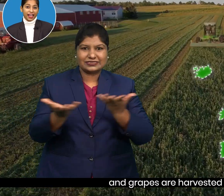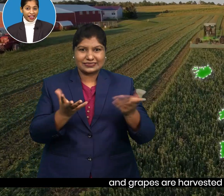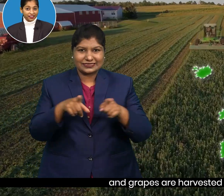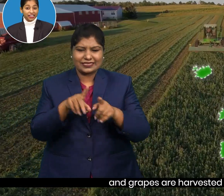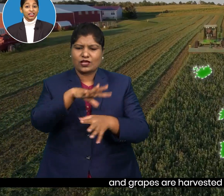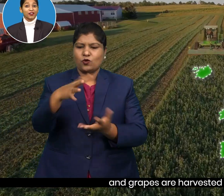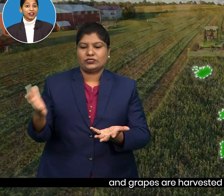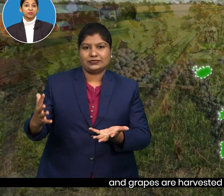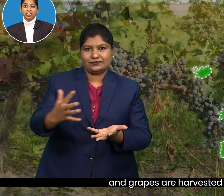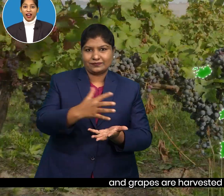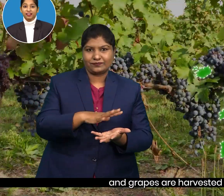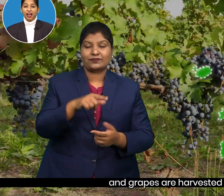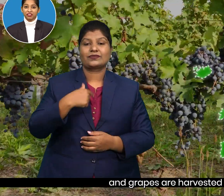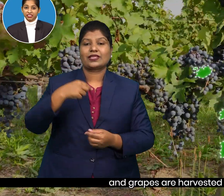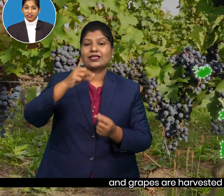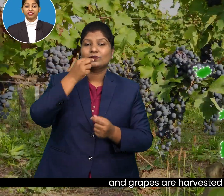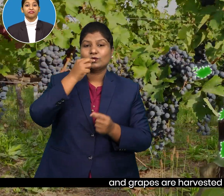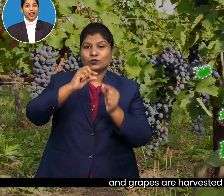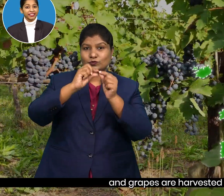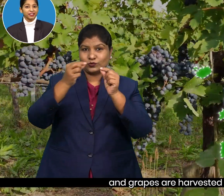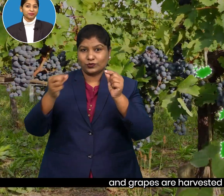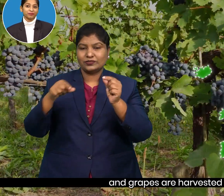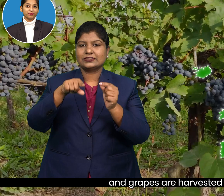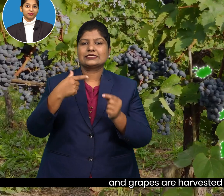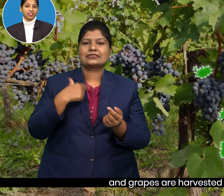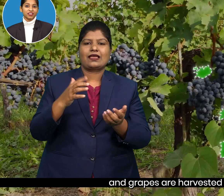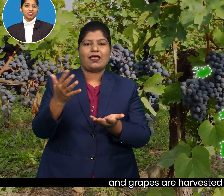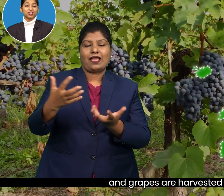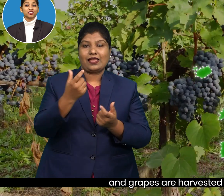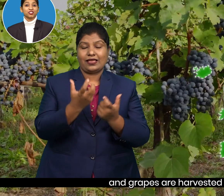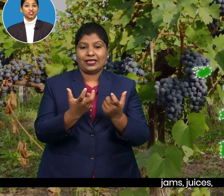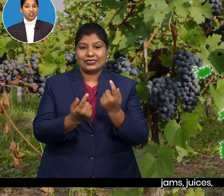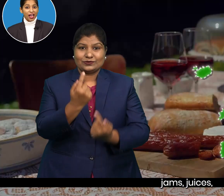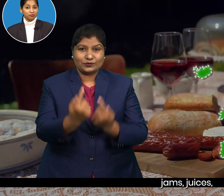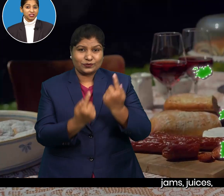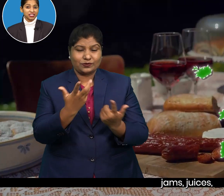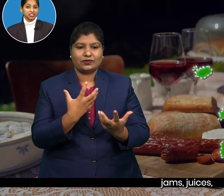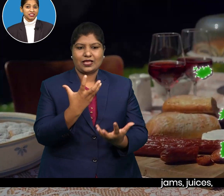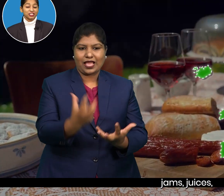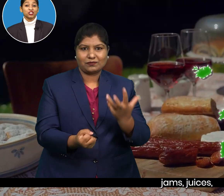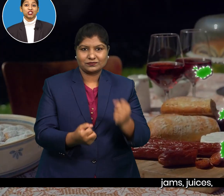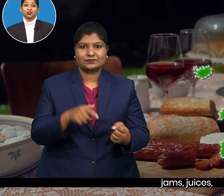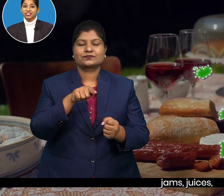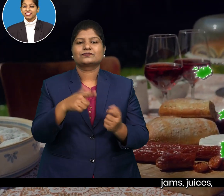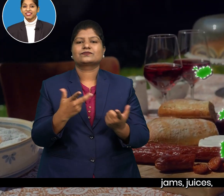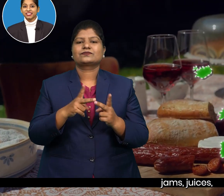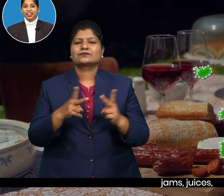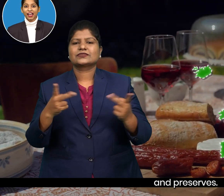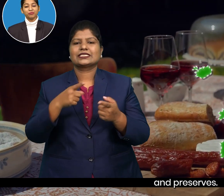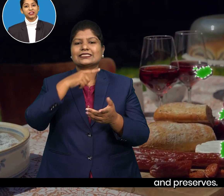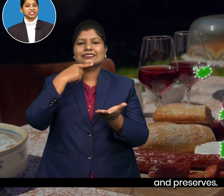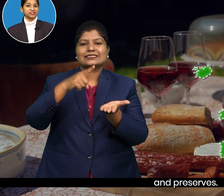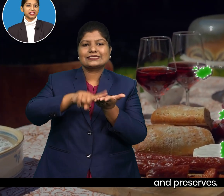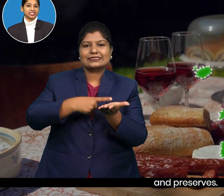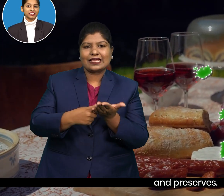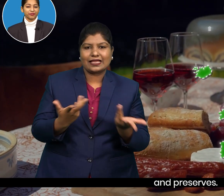and grapes are harvested for wine. jams, juices,